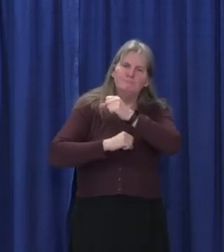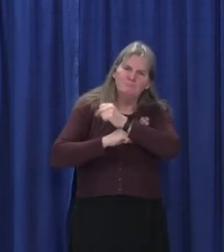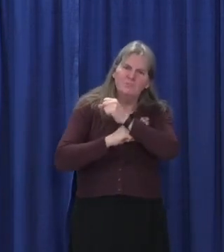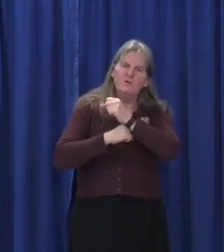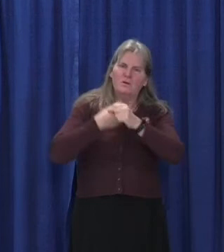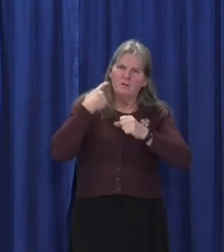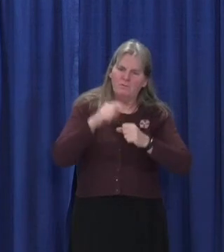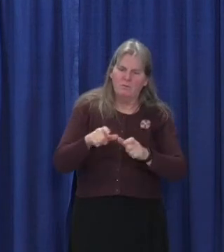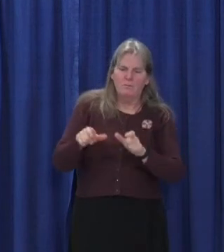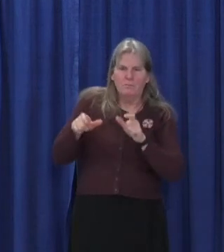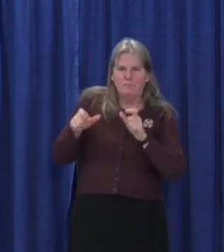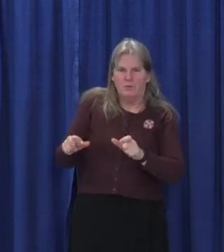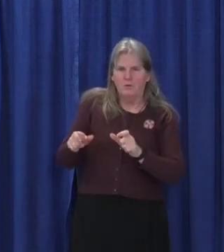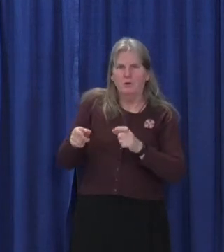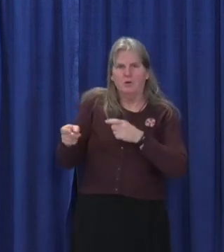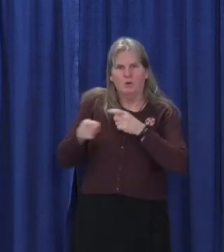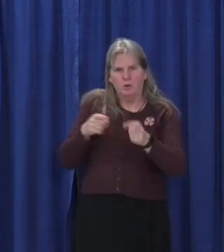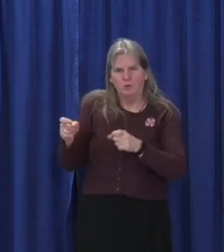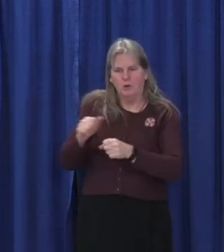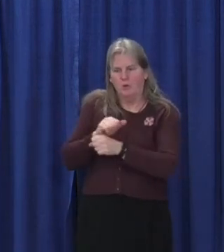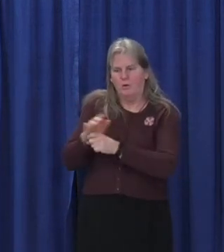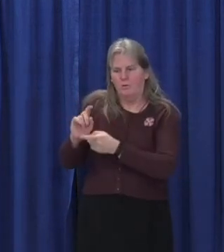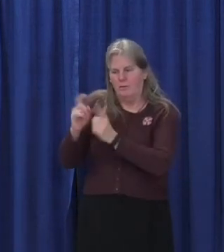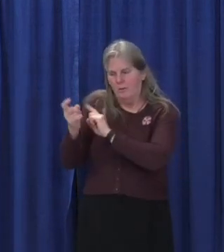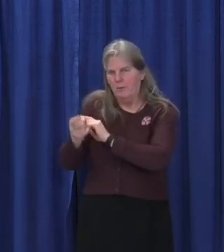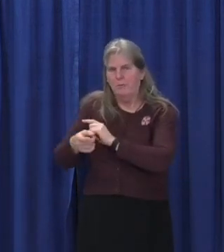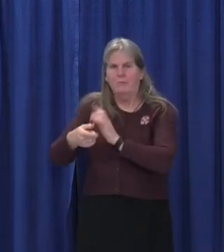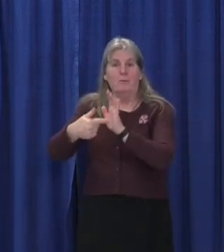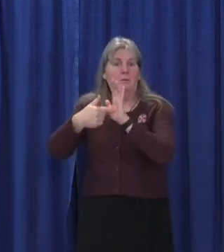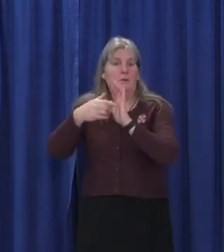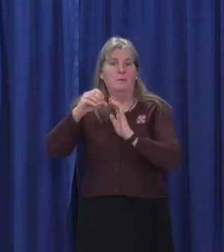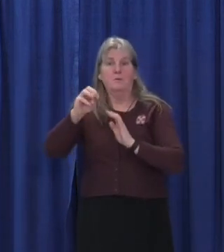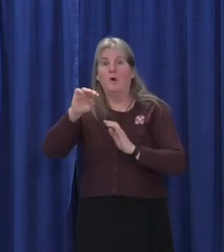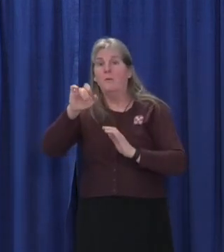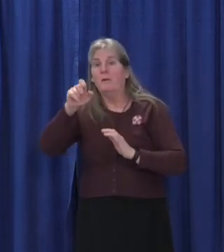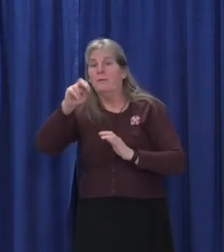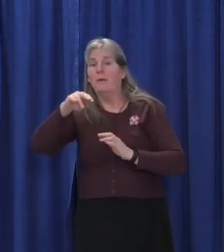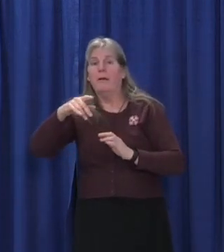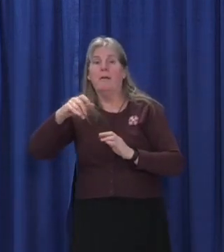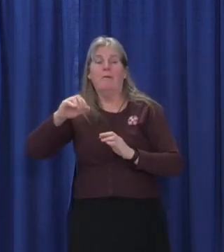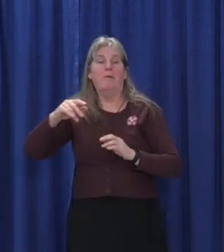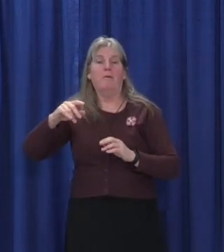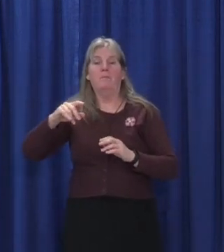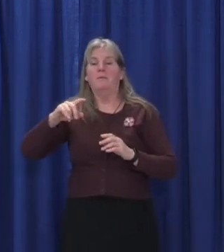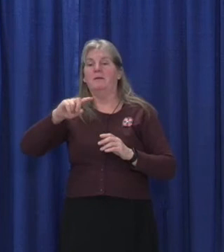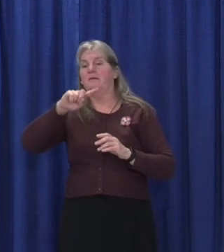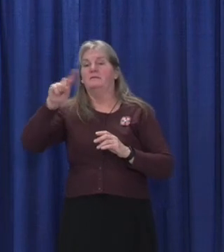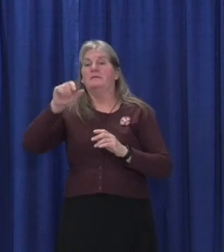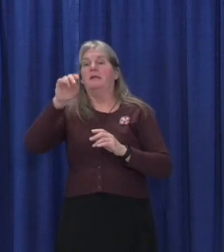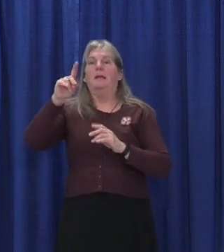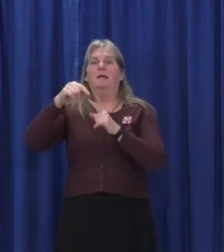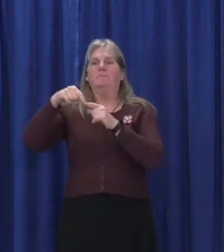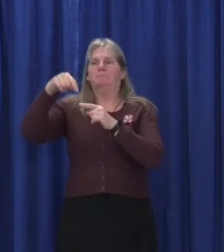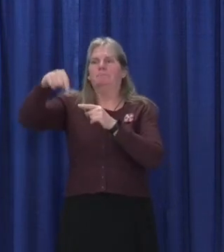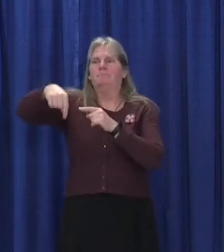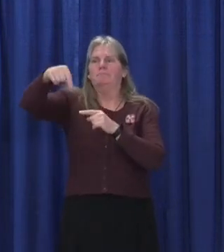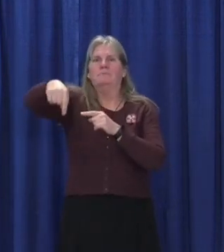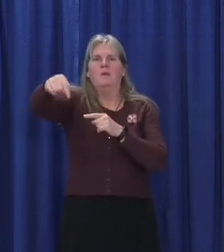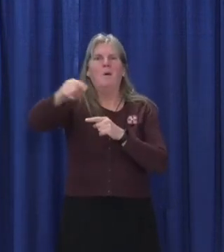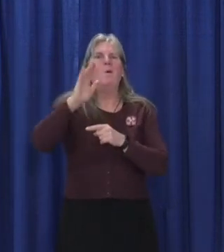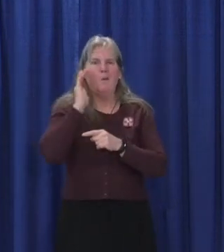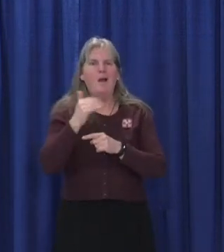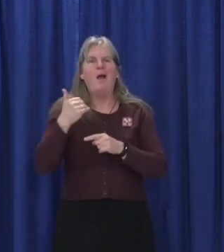control a variant, whether it's Omicron or, we'll see Zeta one day. We're always going to get